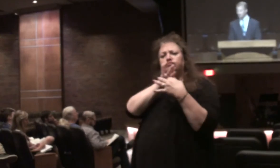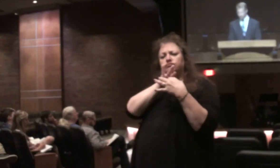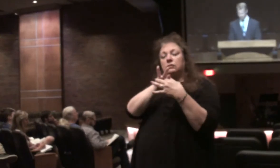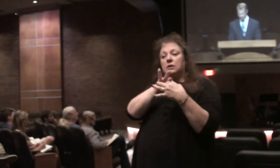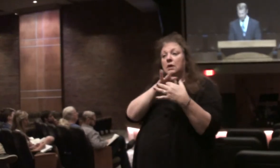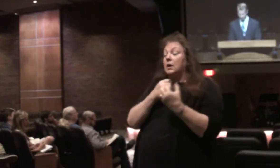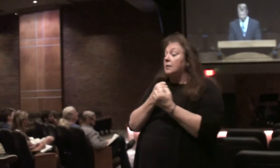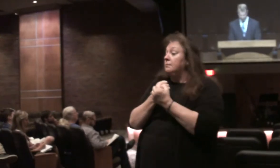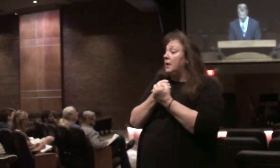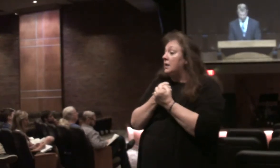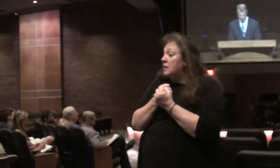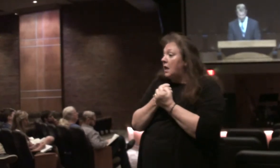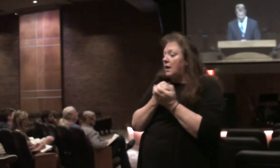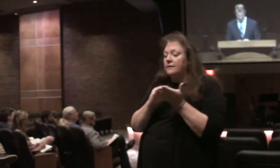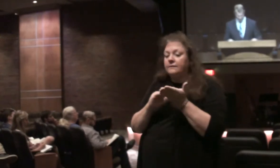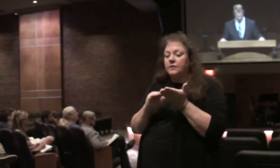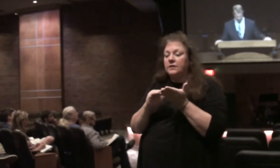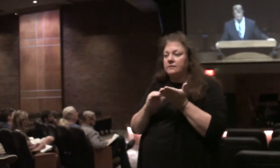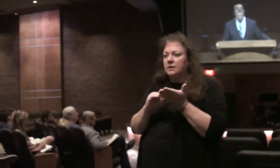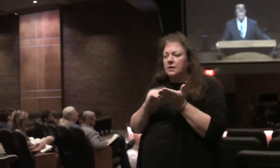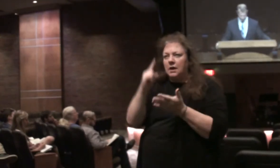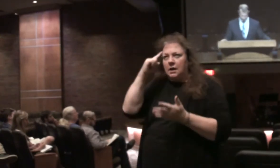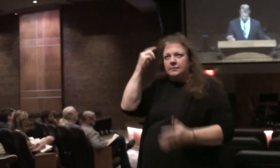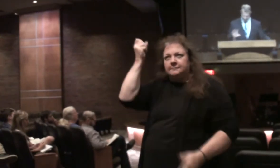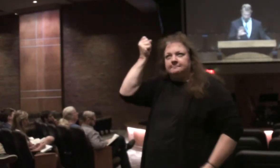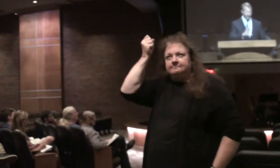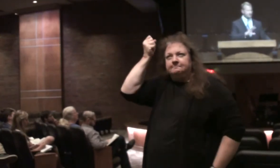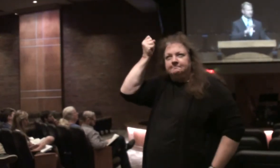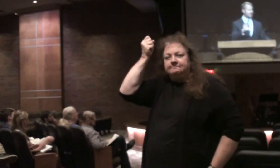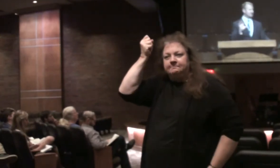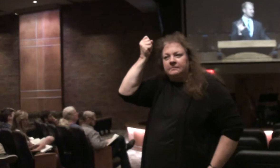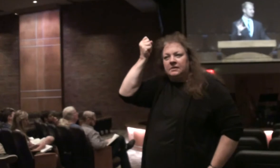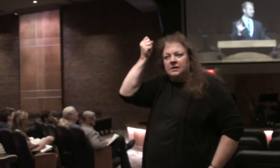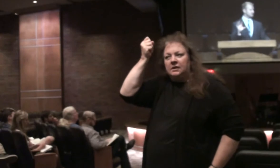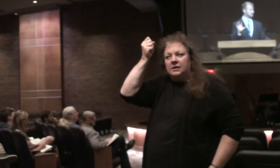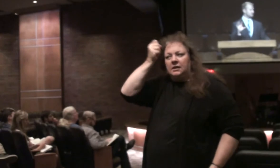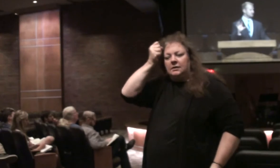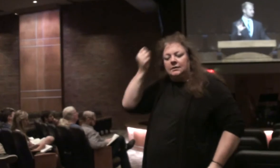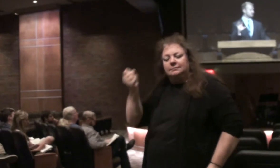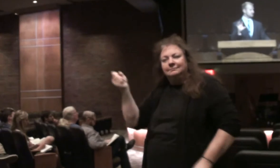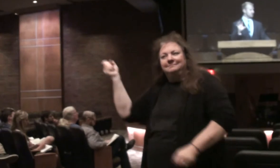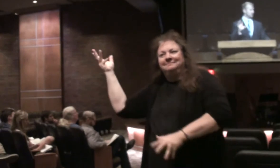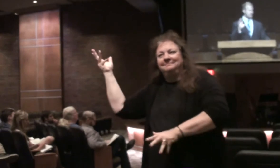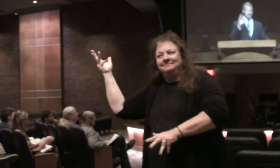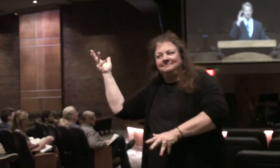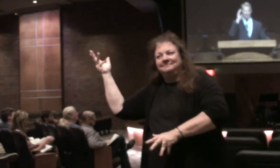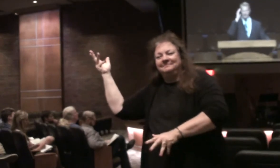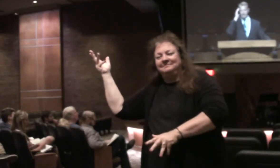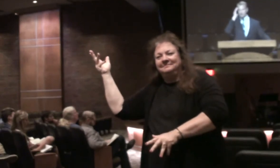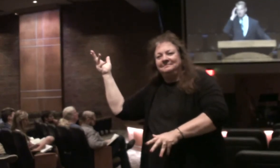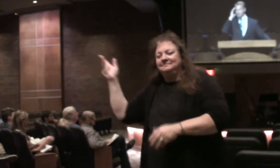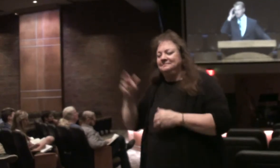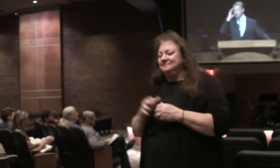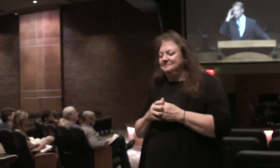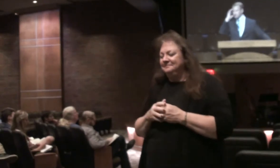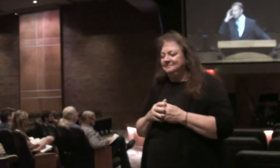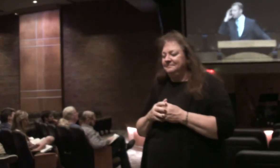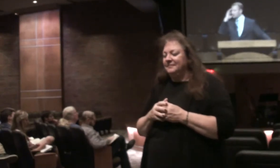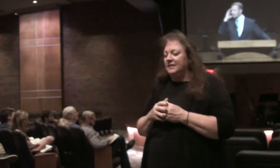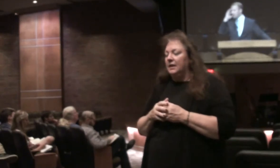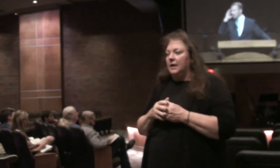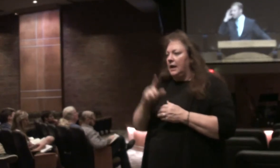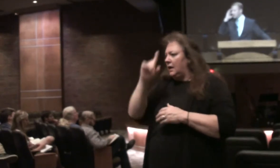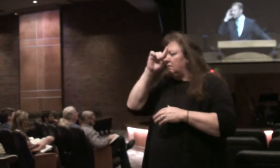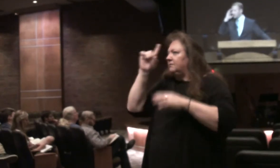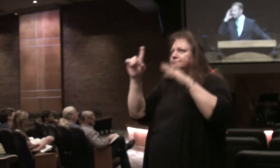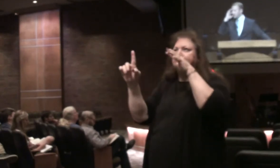but love forgives. Does not take into account wrong suffered and forgets it. Doesn't mean you couldn't maybe call